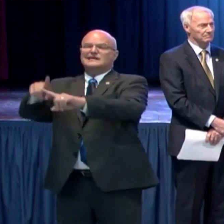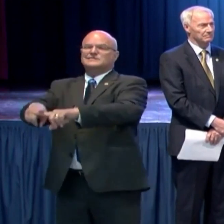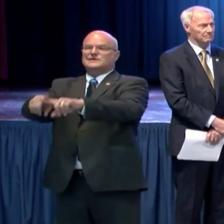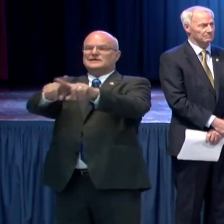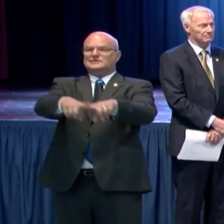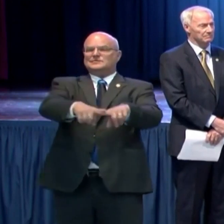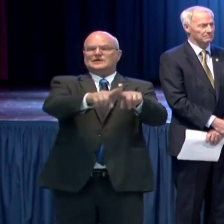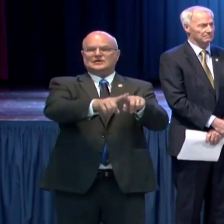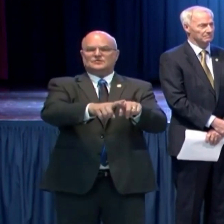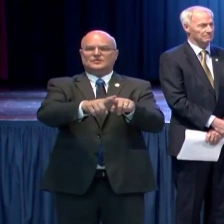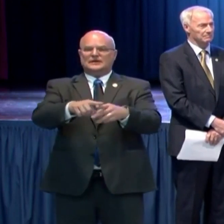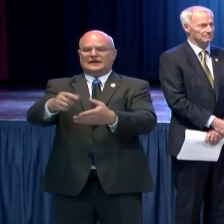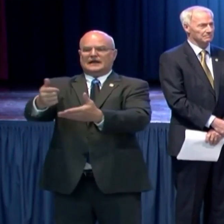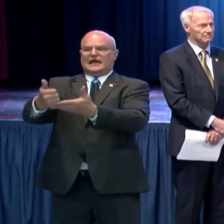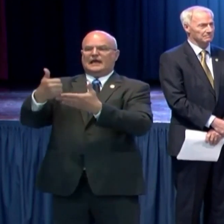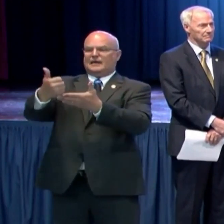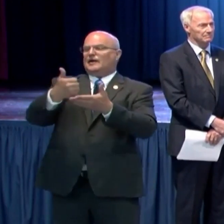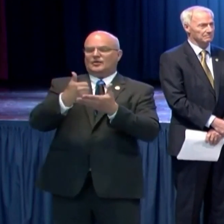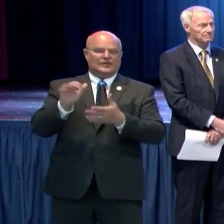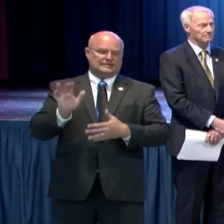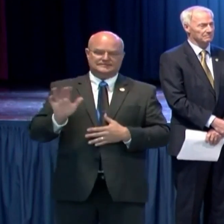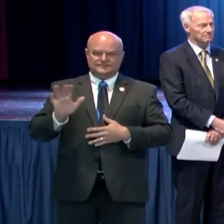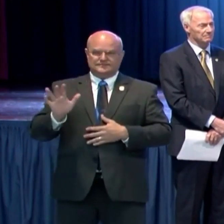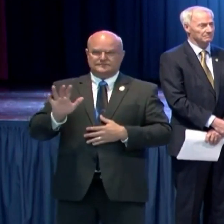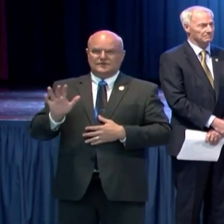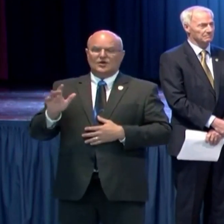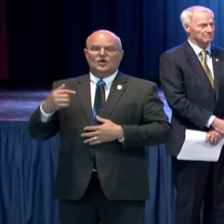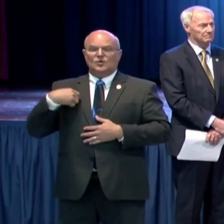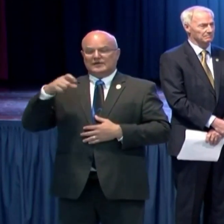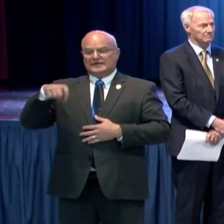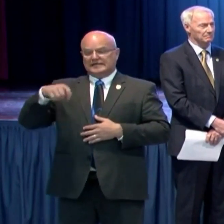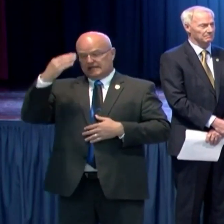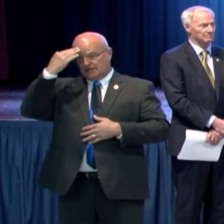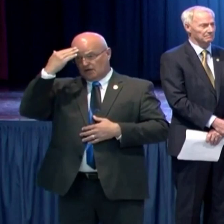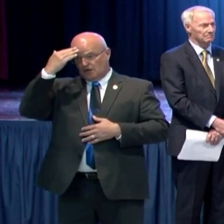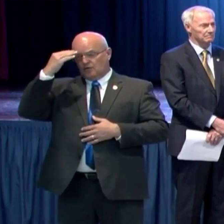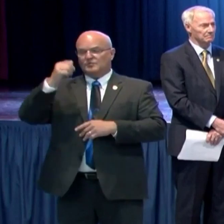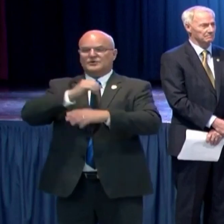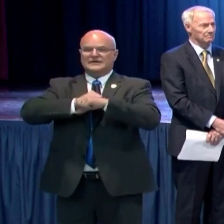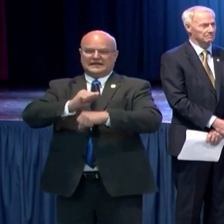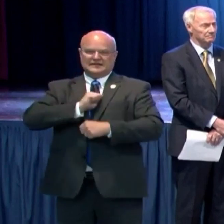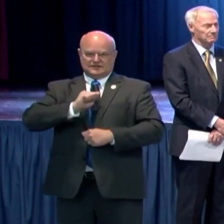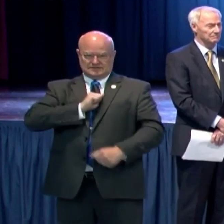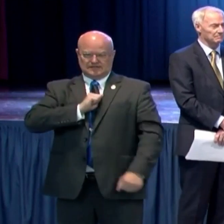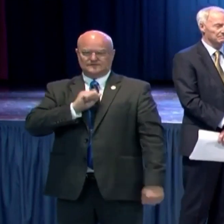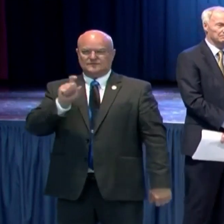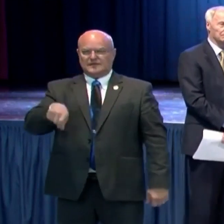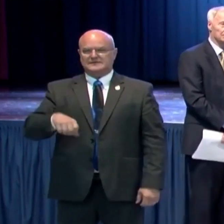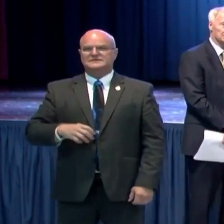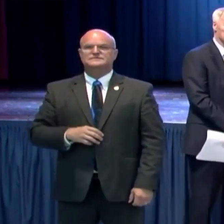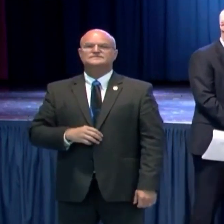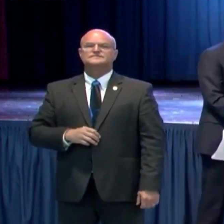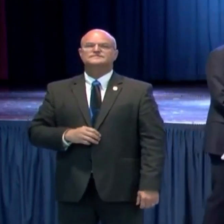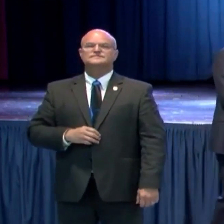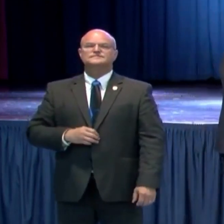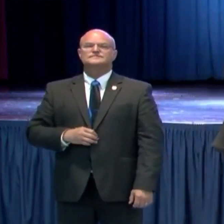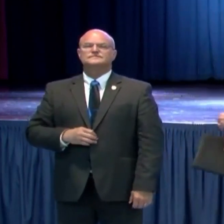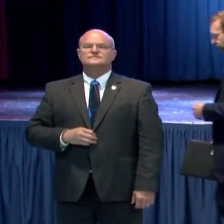someone looking over our shoulder to tell us what we know we need to do to protect ourselves and others.